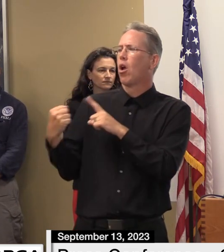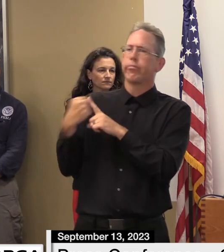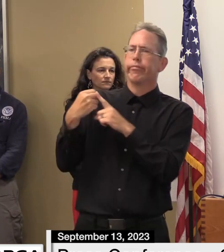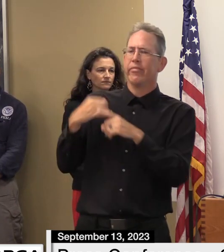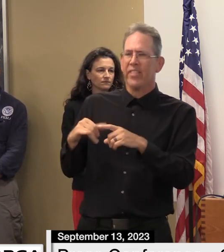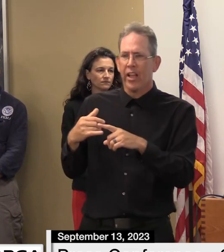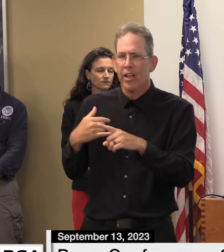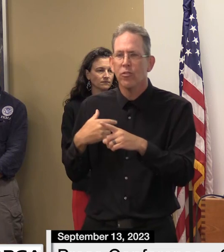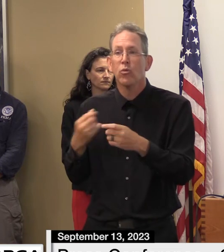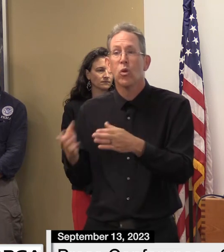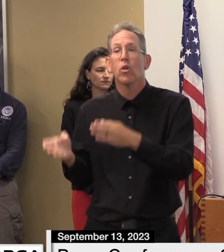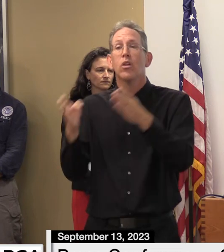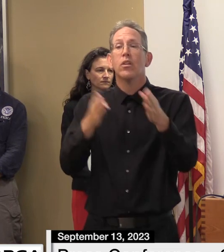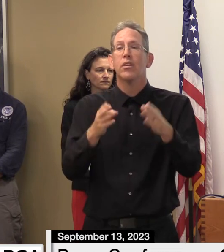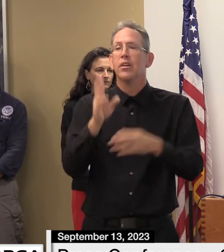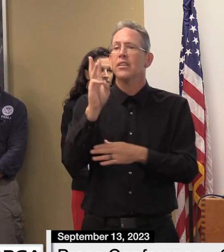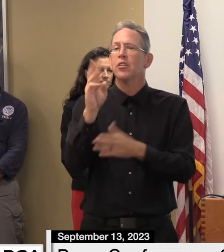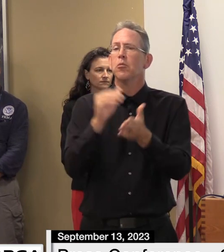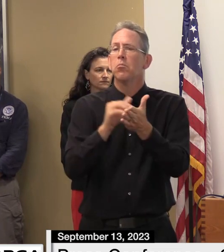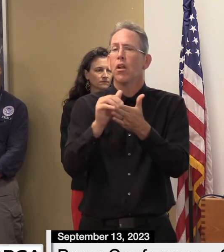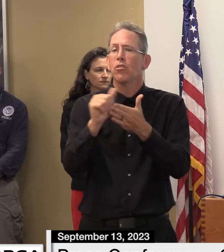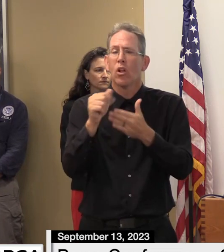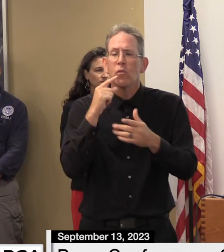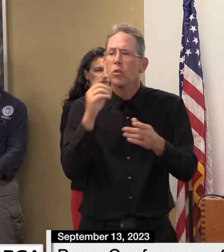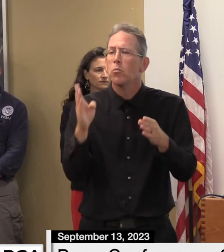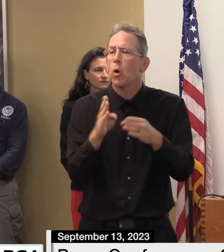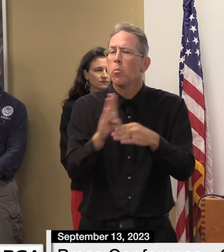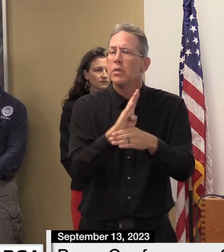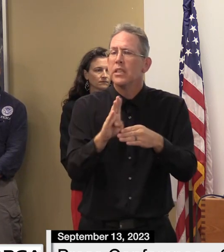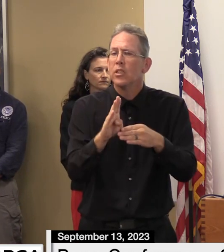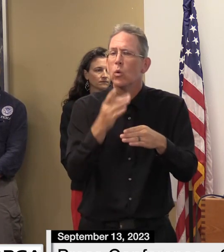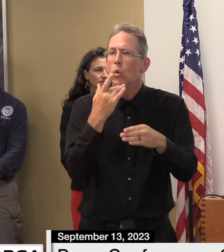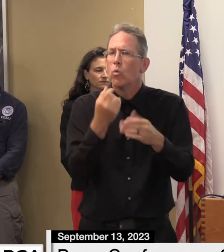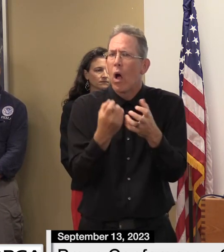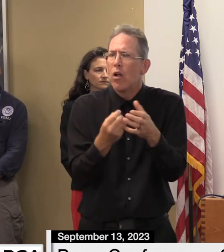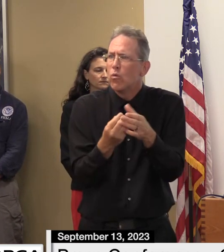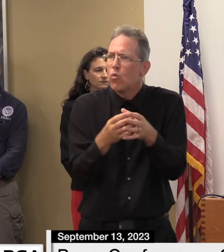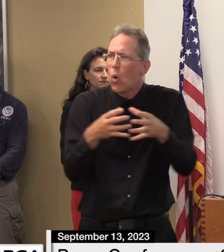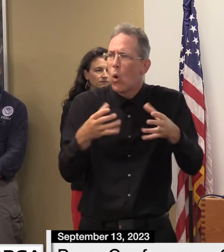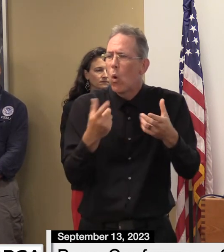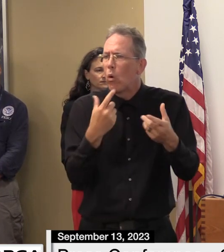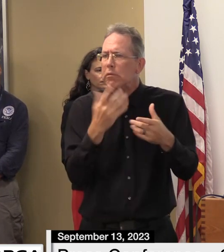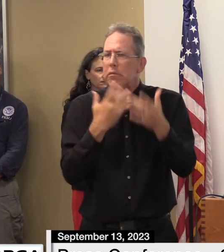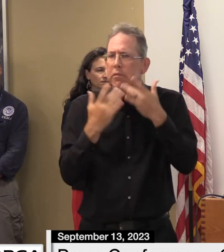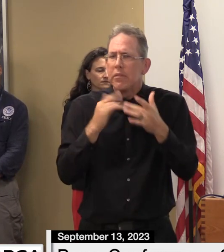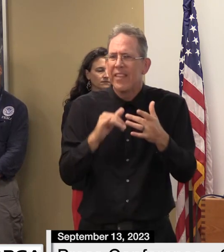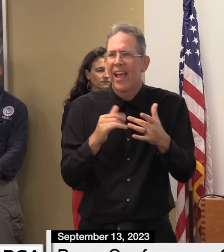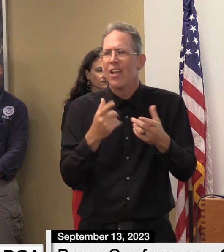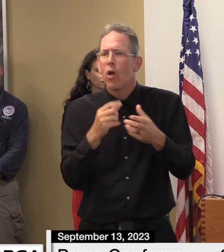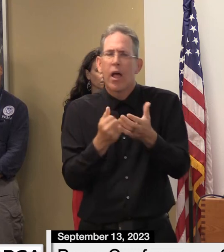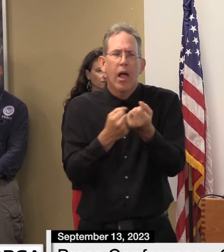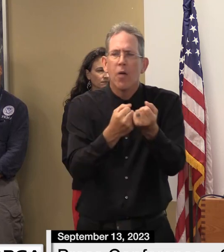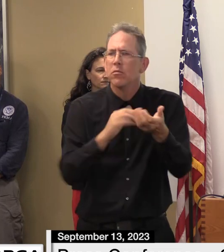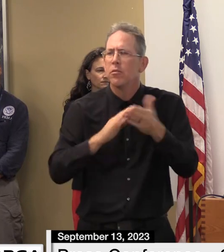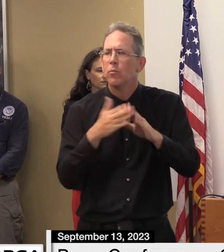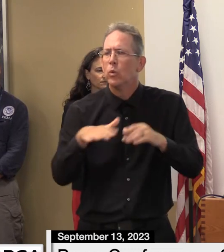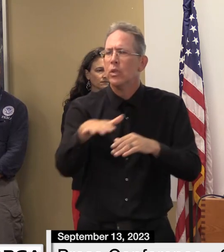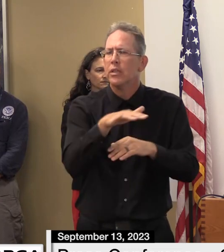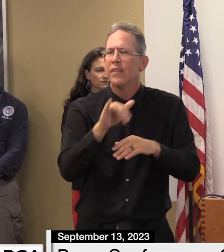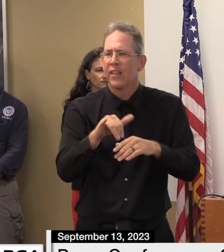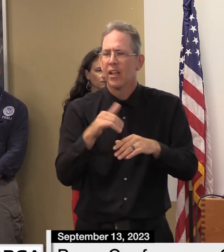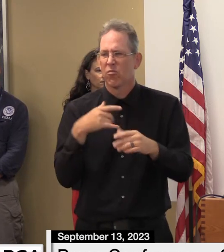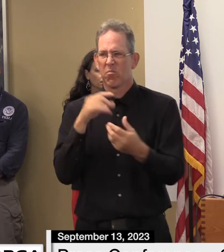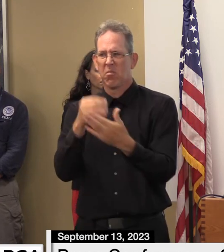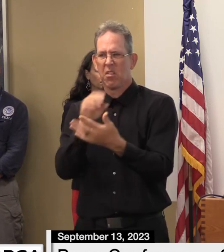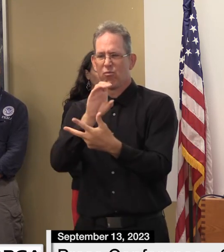for small and emerging developers who are looking to serve underserved communities, including rural communities across Vermont. $6 million will be set